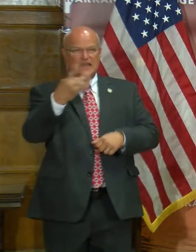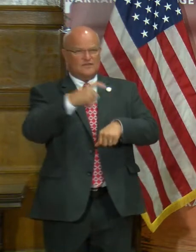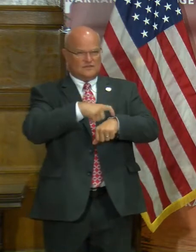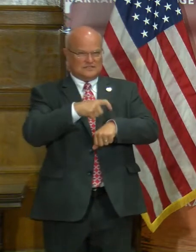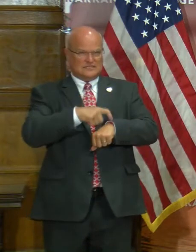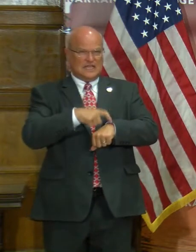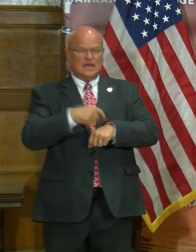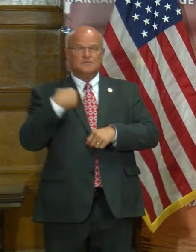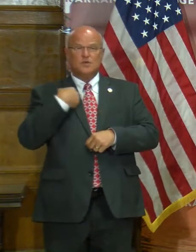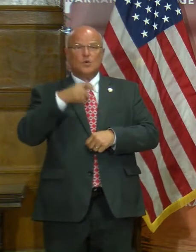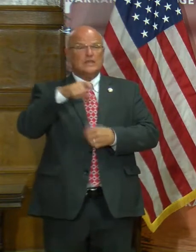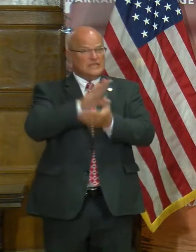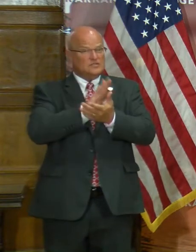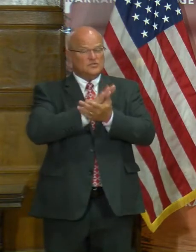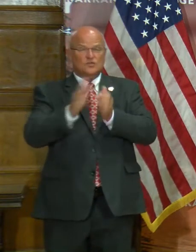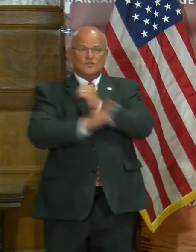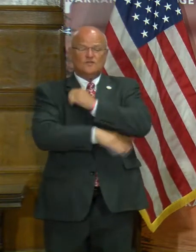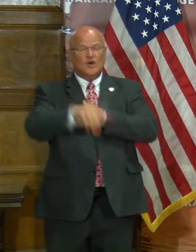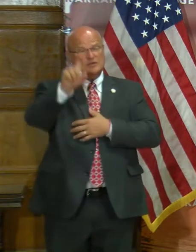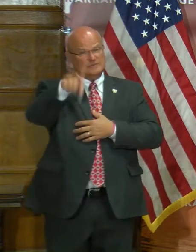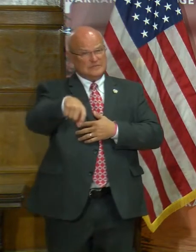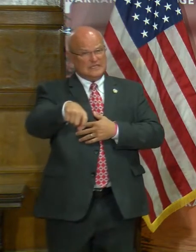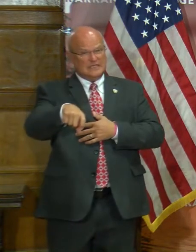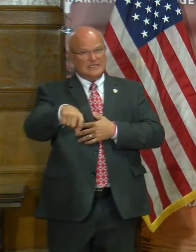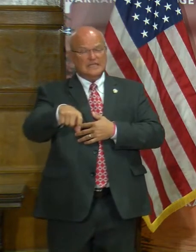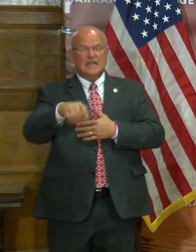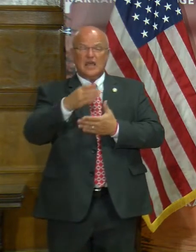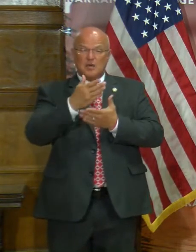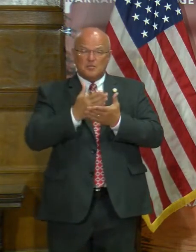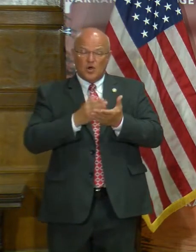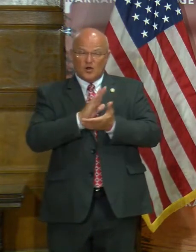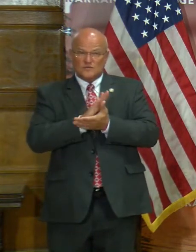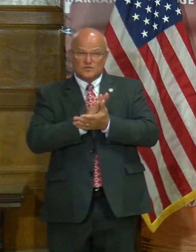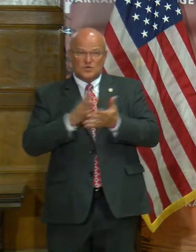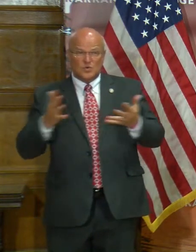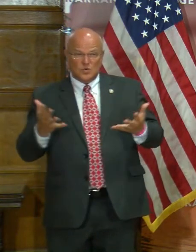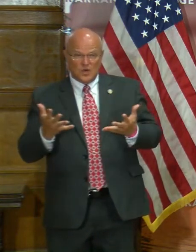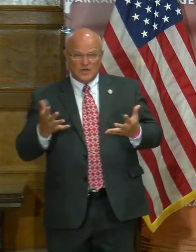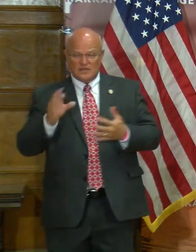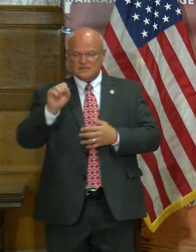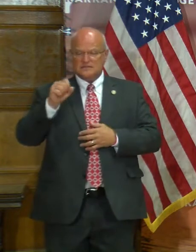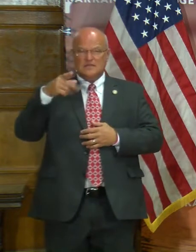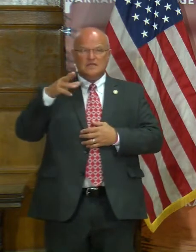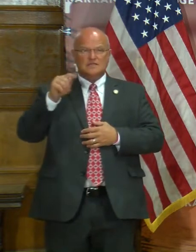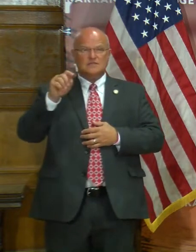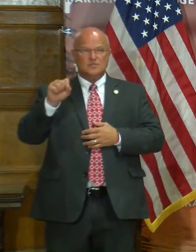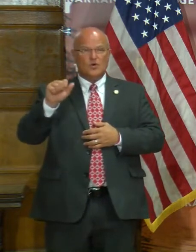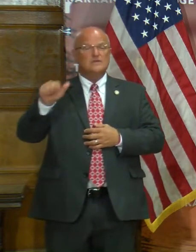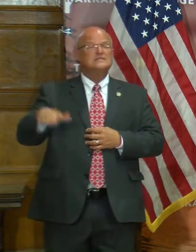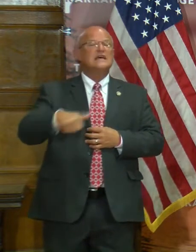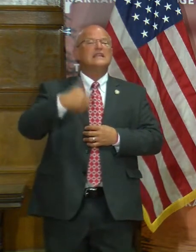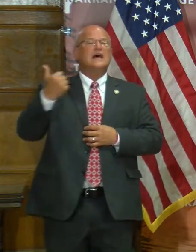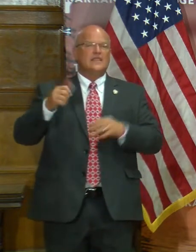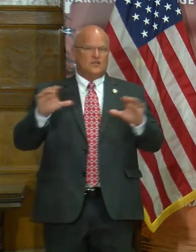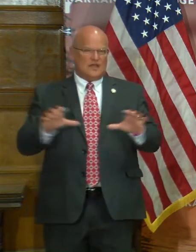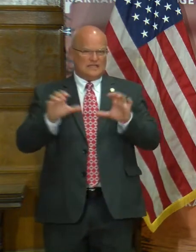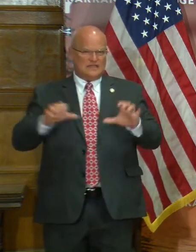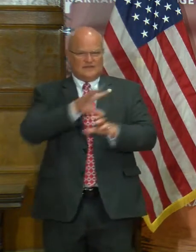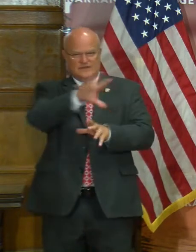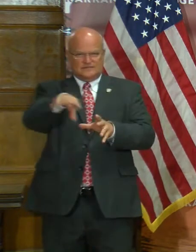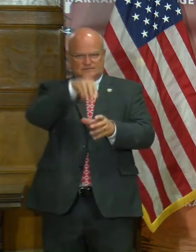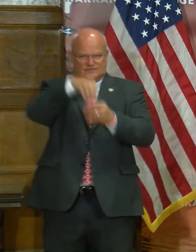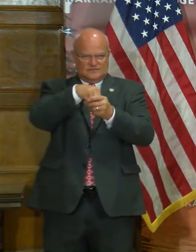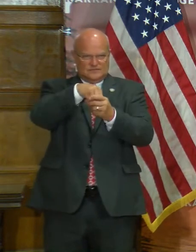occasions, we need school this fall, and part of school are the sports and other curricular activities that go